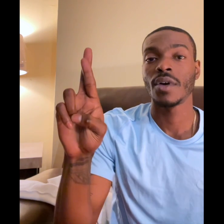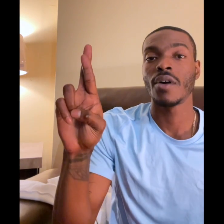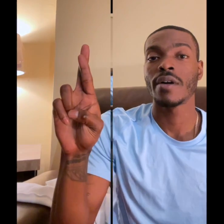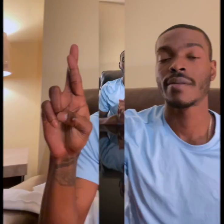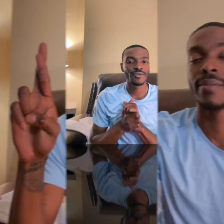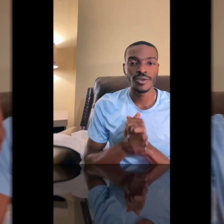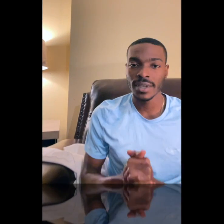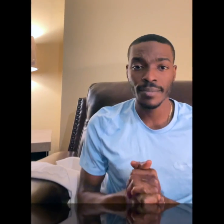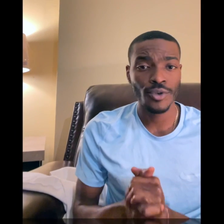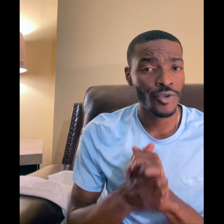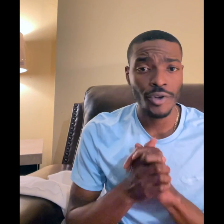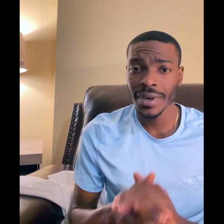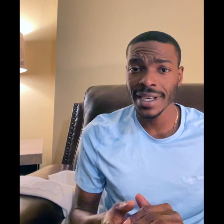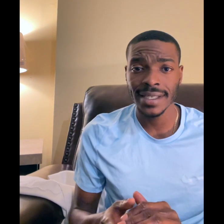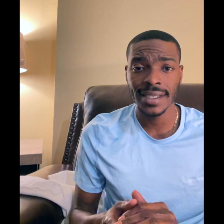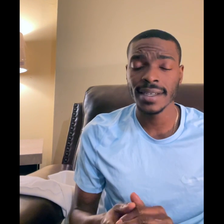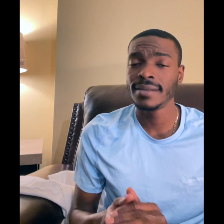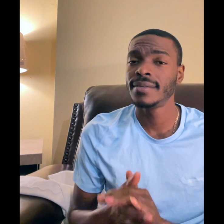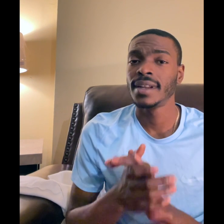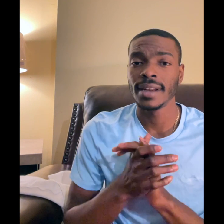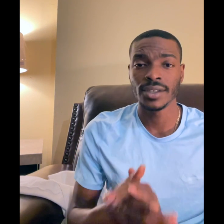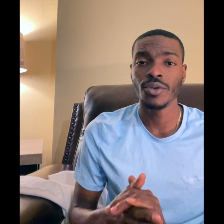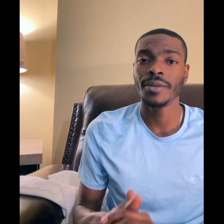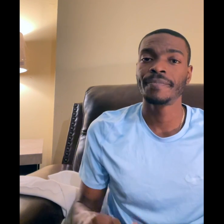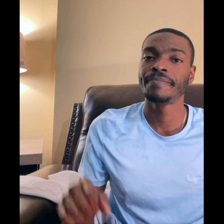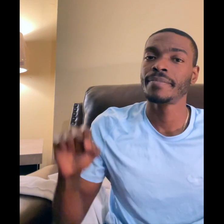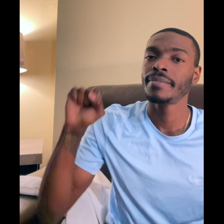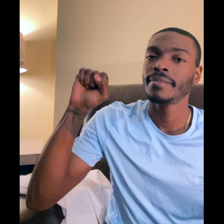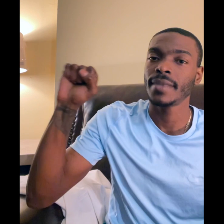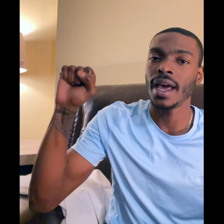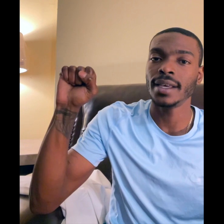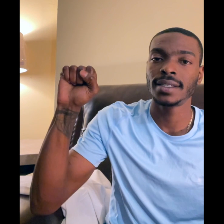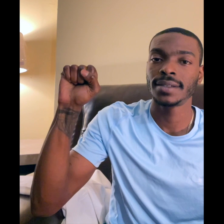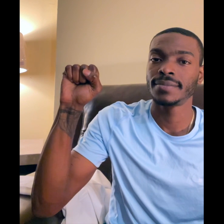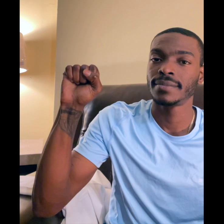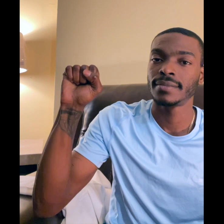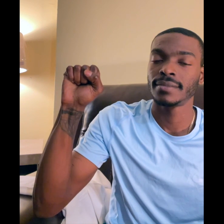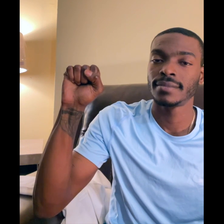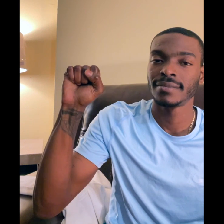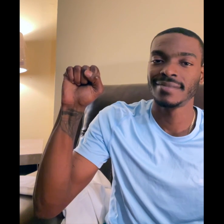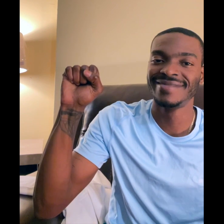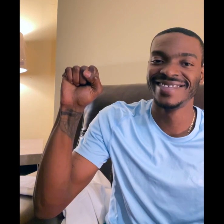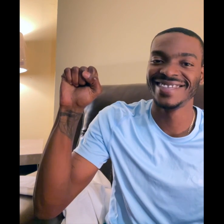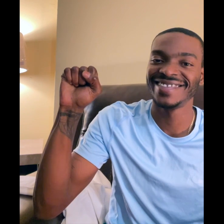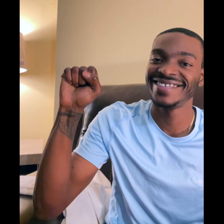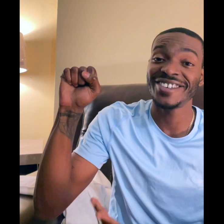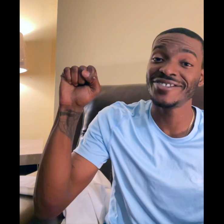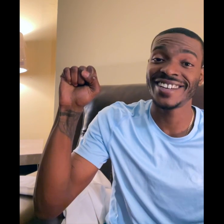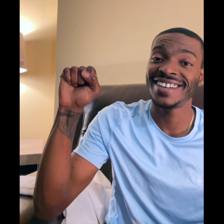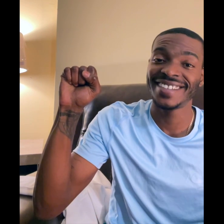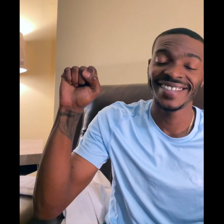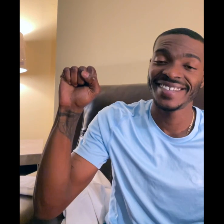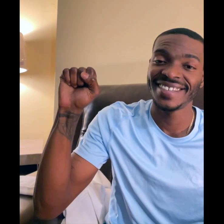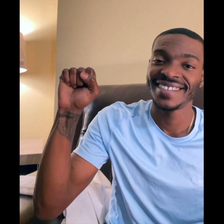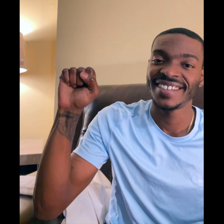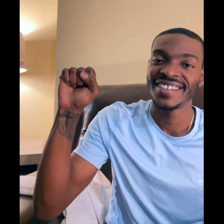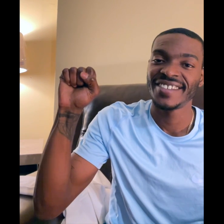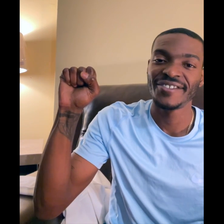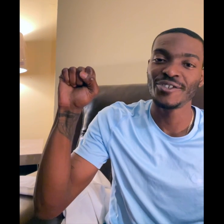R. Real simple, real easy. Let's do it. S. Told ya. Real